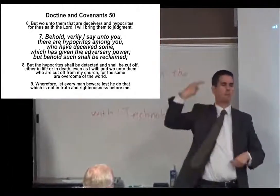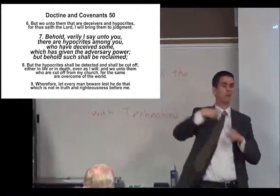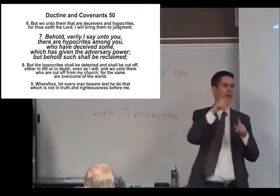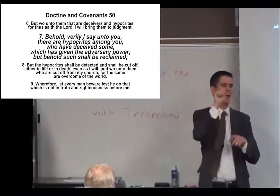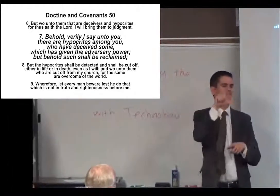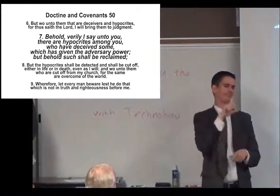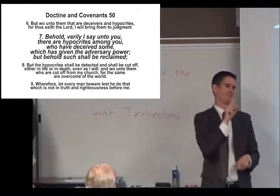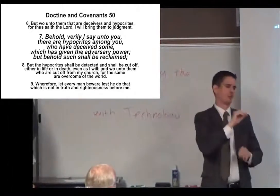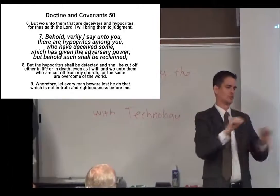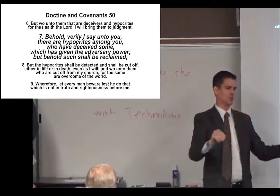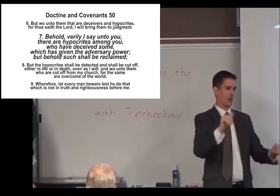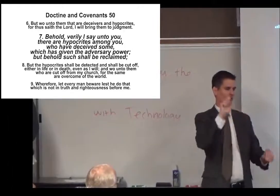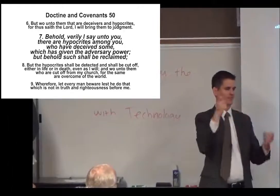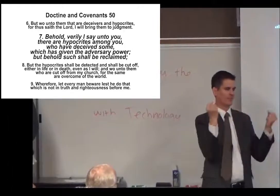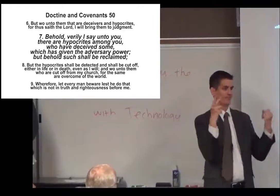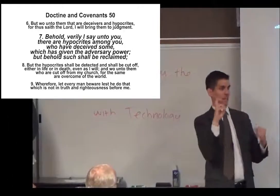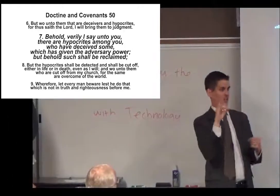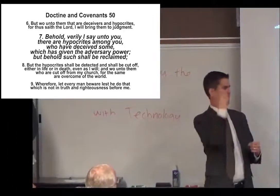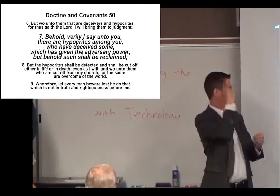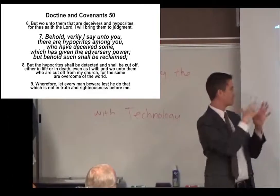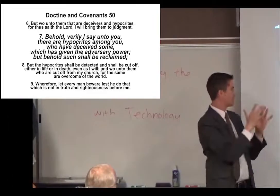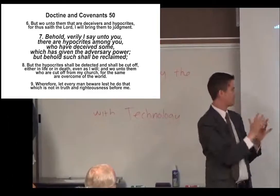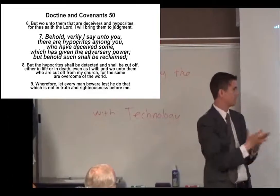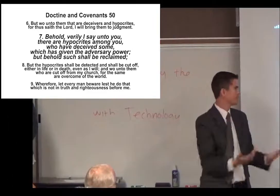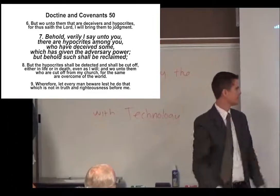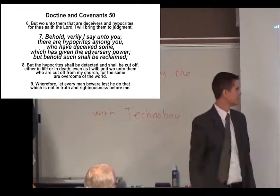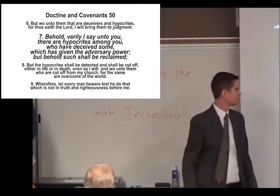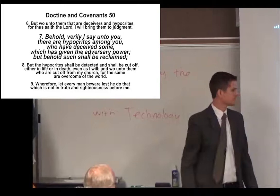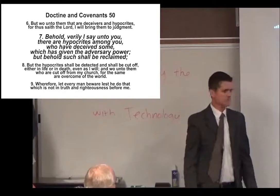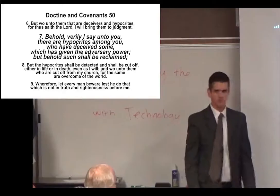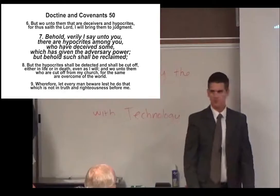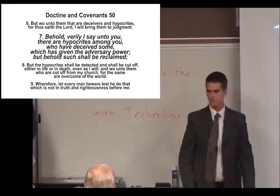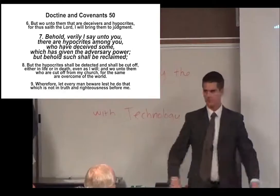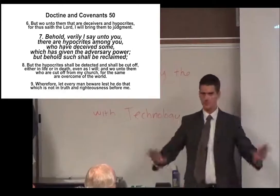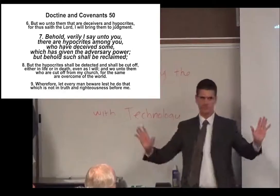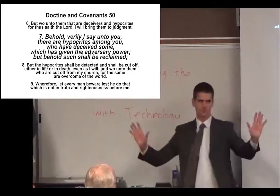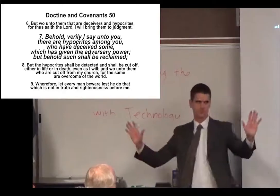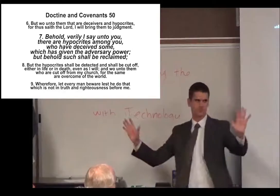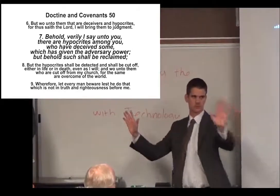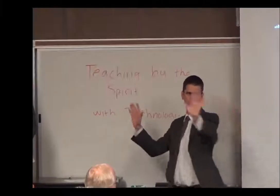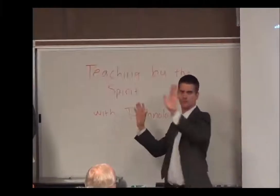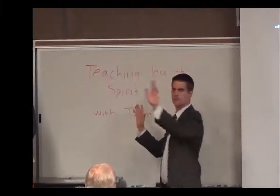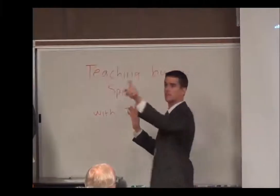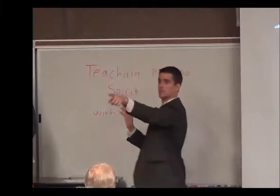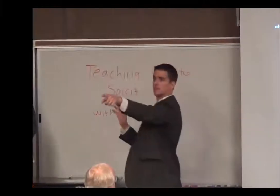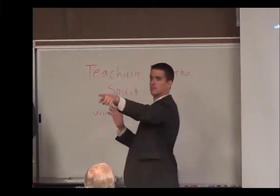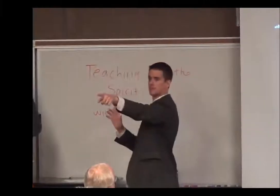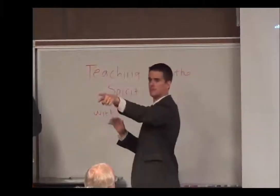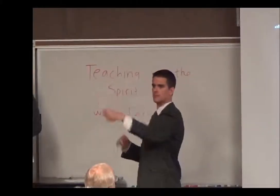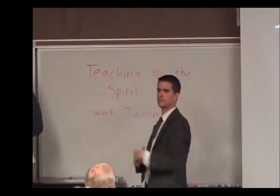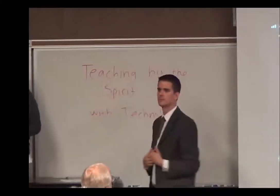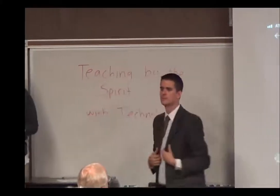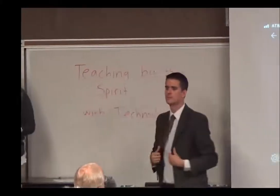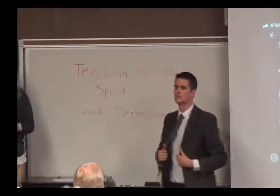If it was English, it doesn't have ASL video for that, sorry. Because I just have it in English. Okay.